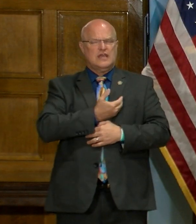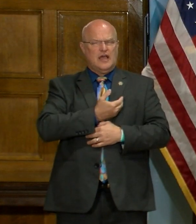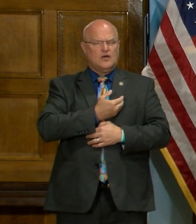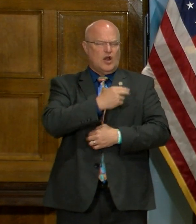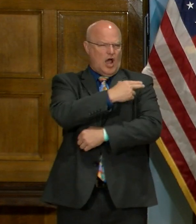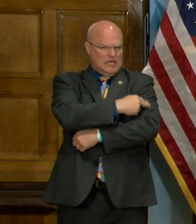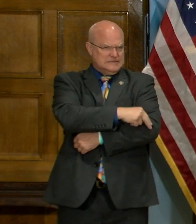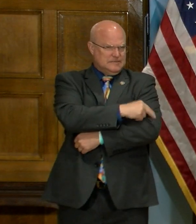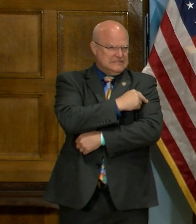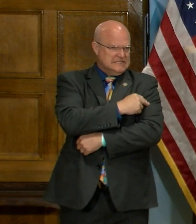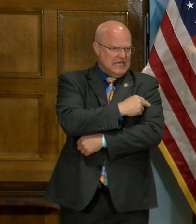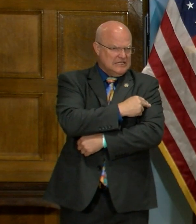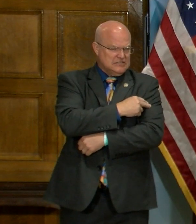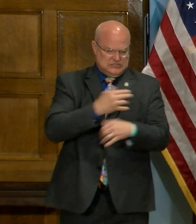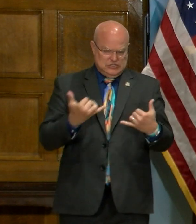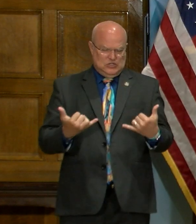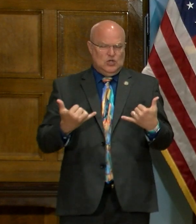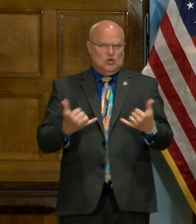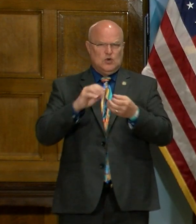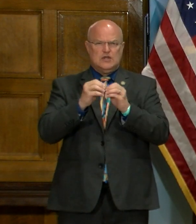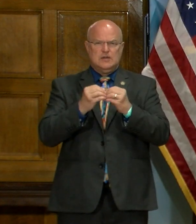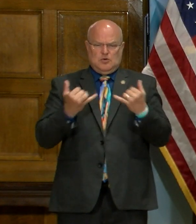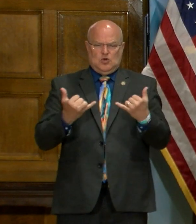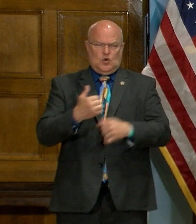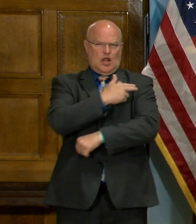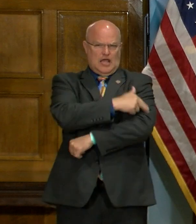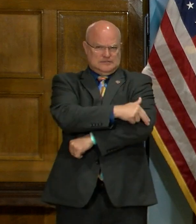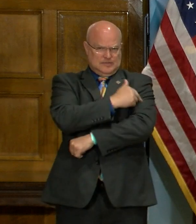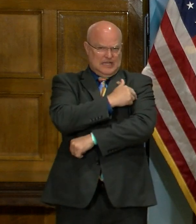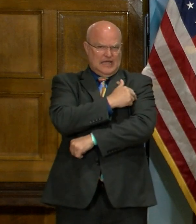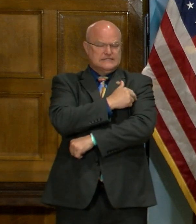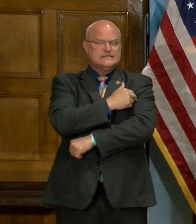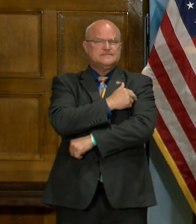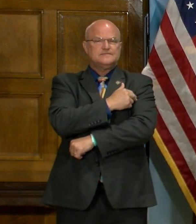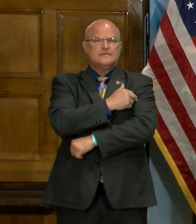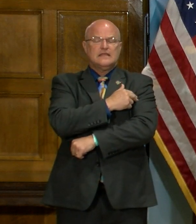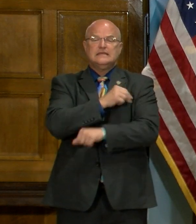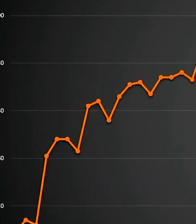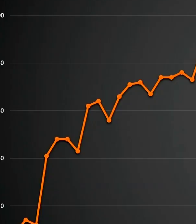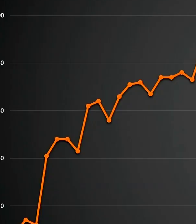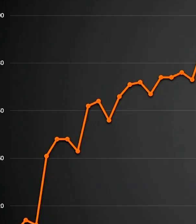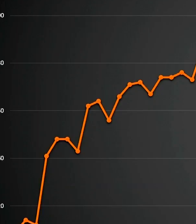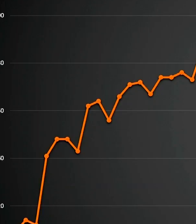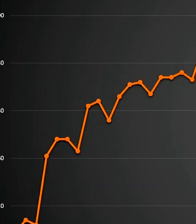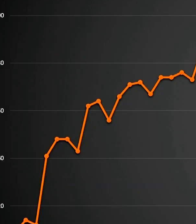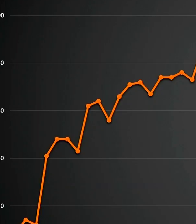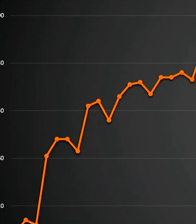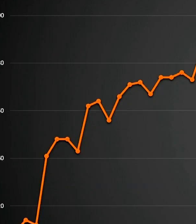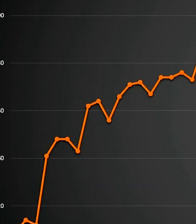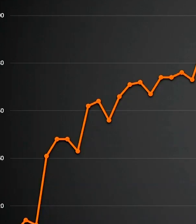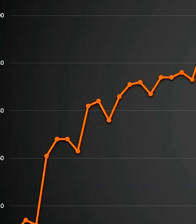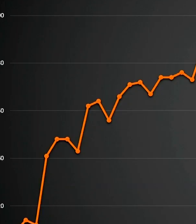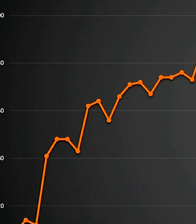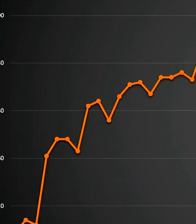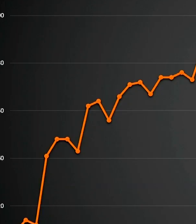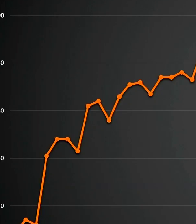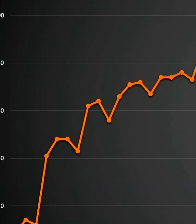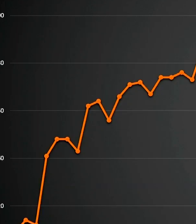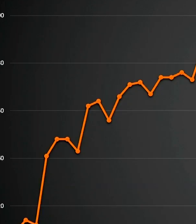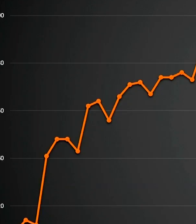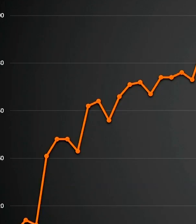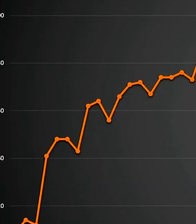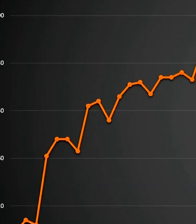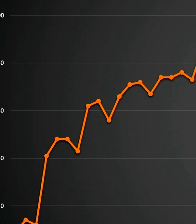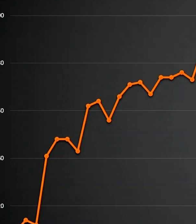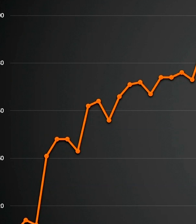it's our hospitalizations. The current number of current hospitalized remains the same. Yesterday it was at 65